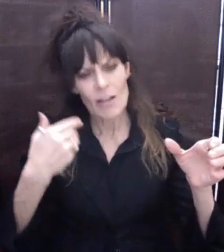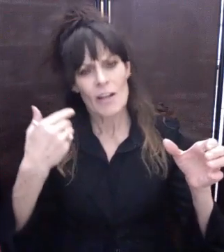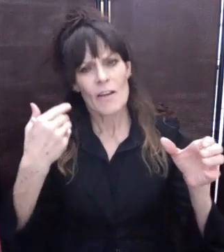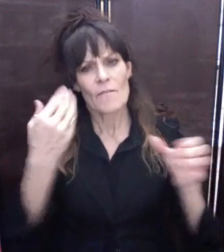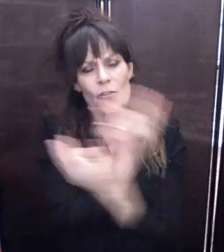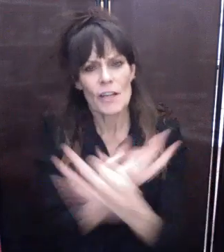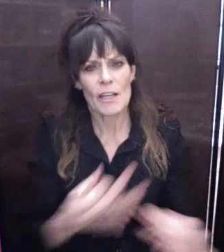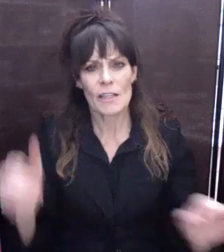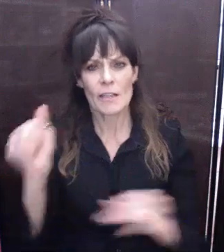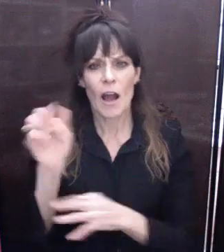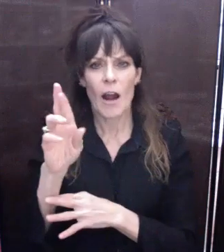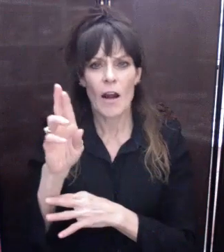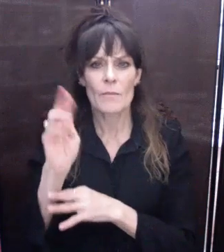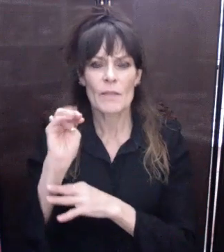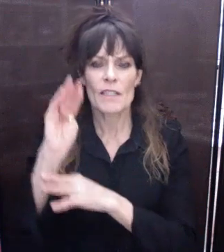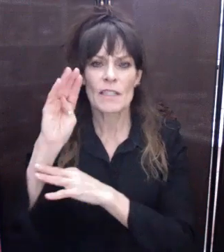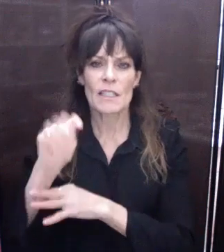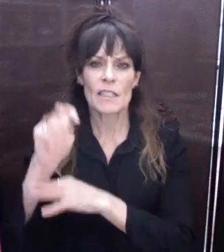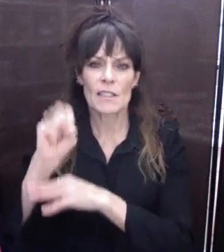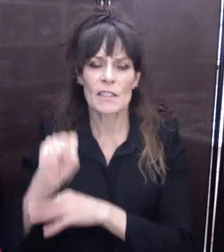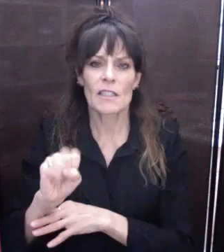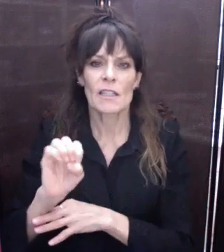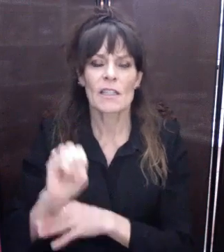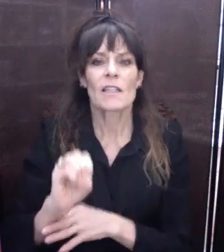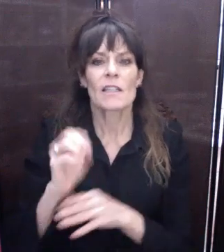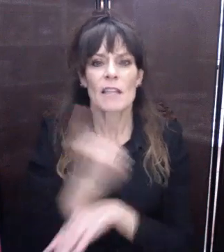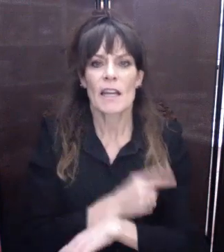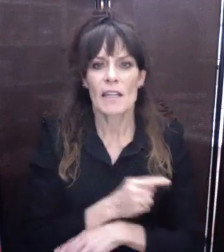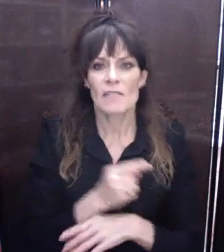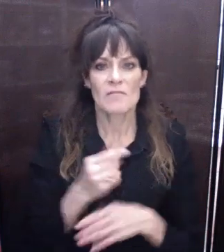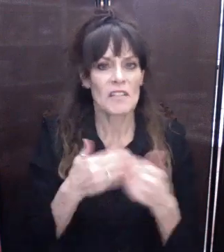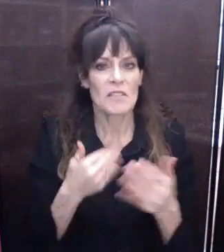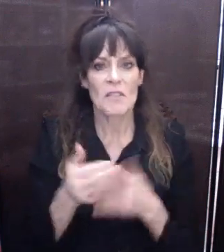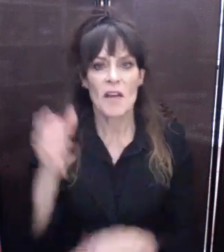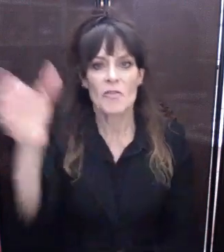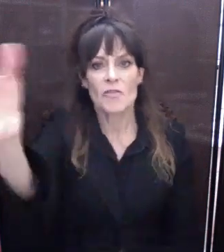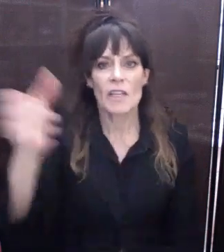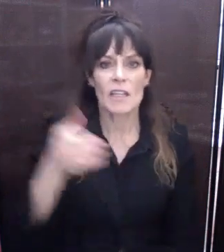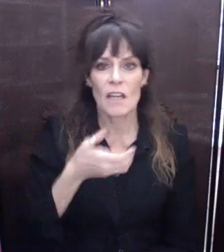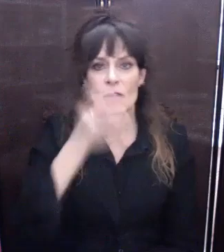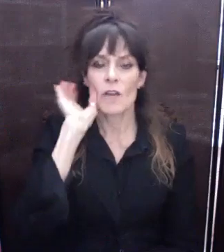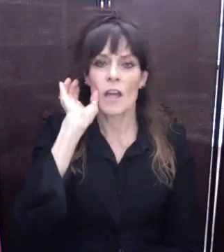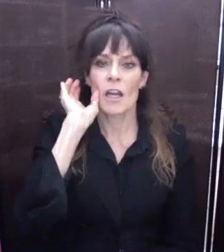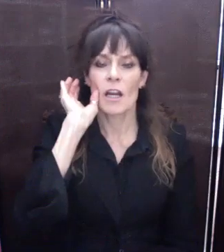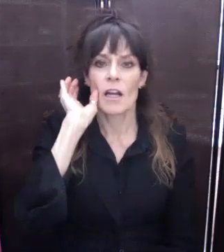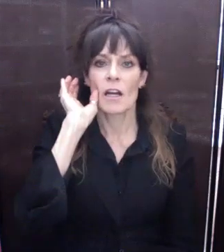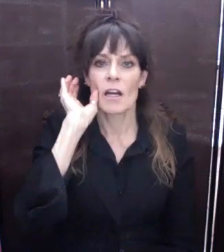Armistice Day." Without an instant's hesitation, I picked up the liquor and drank it. My friend, now